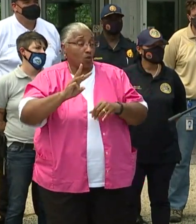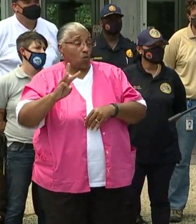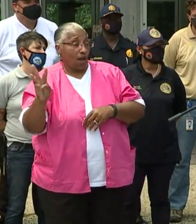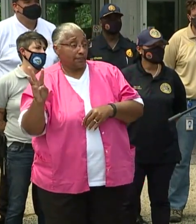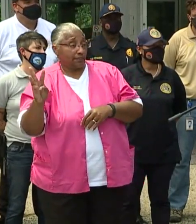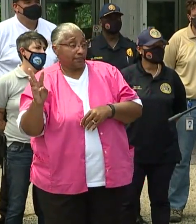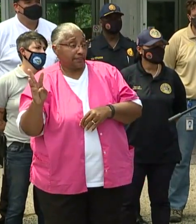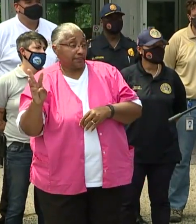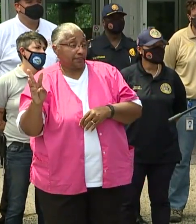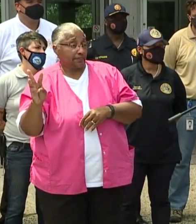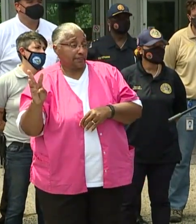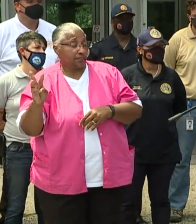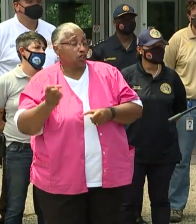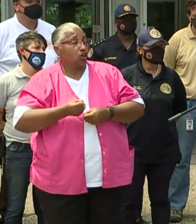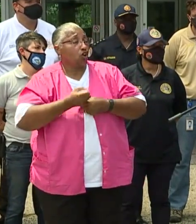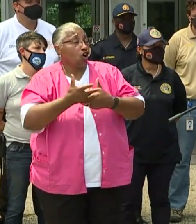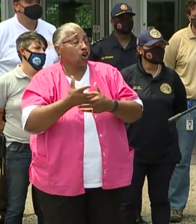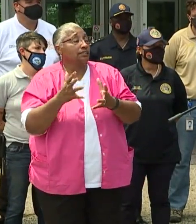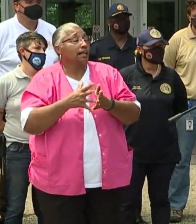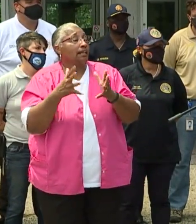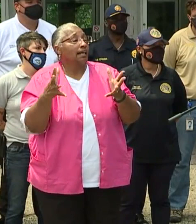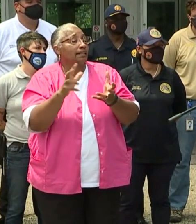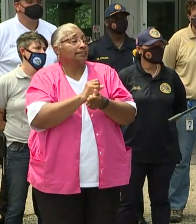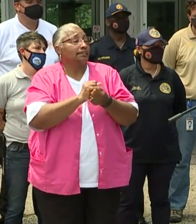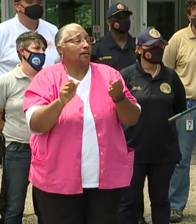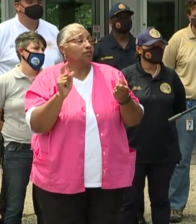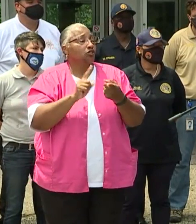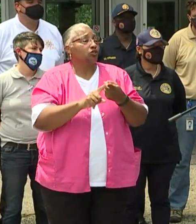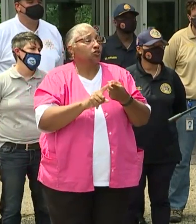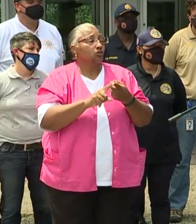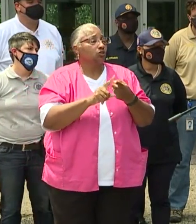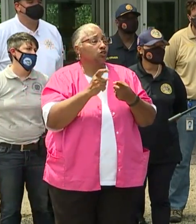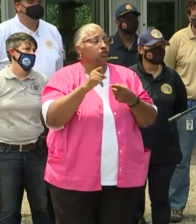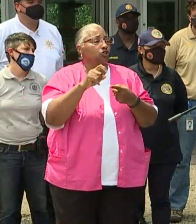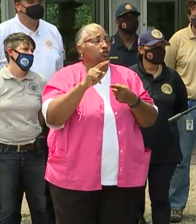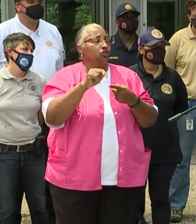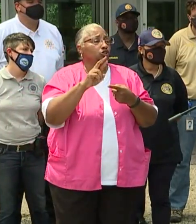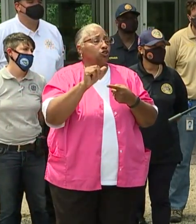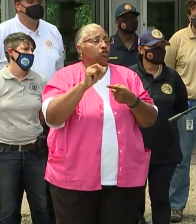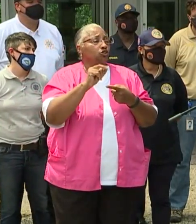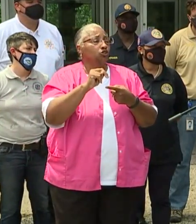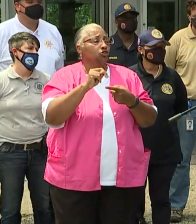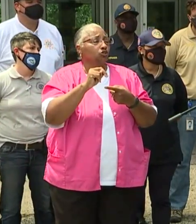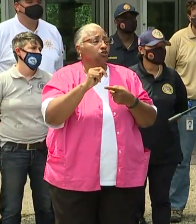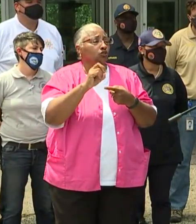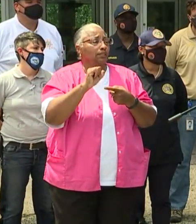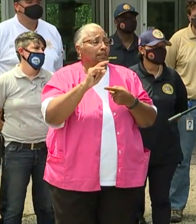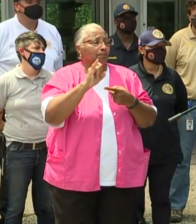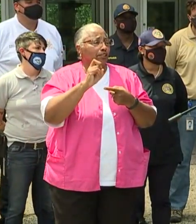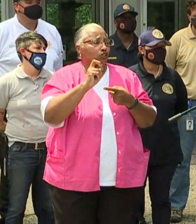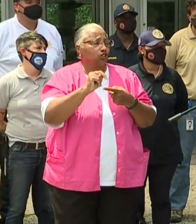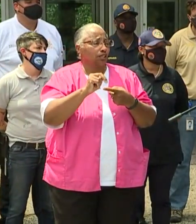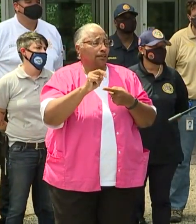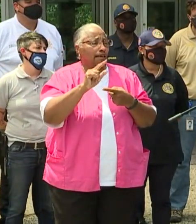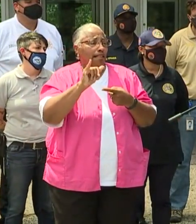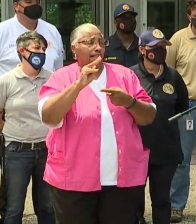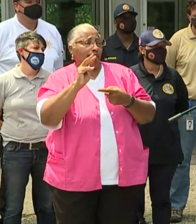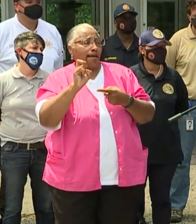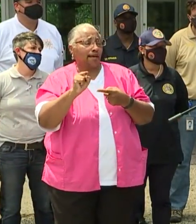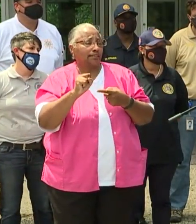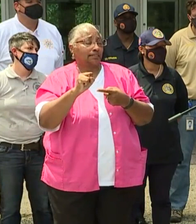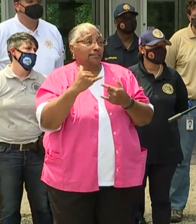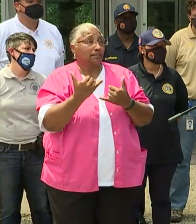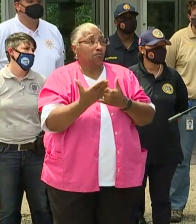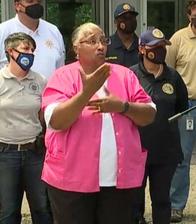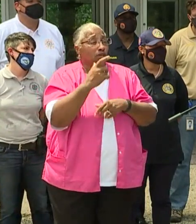here caused a lot of damage to the transmission lines that feed New Orleans. As of 7 a.m. we